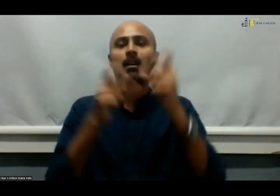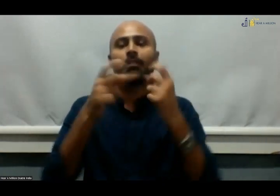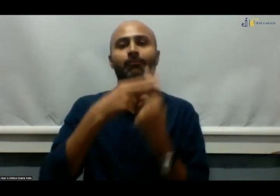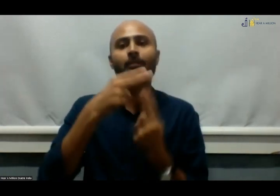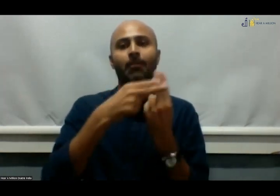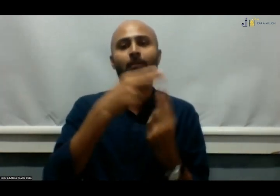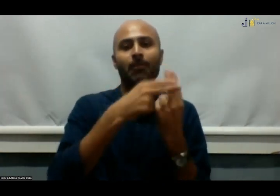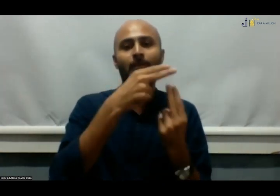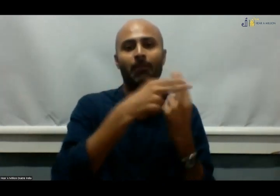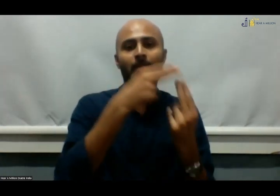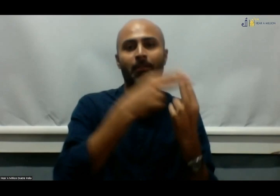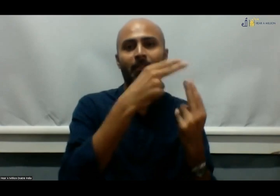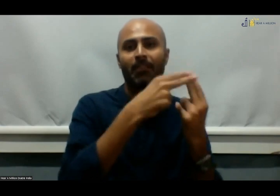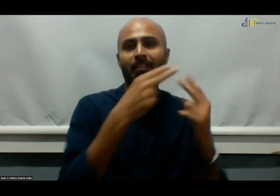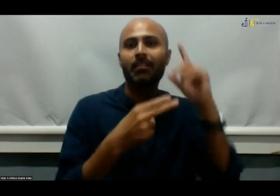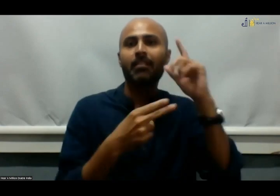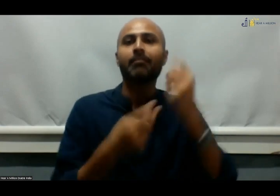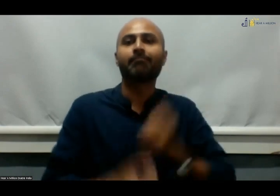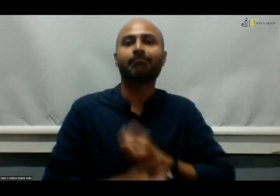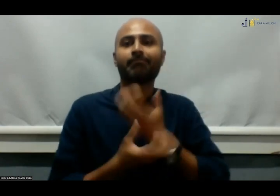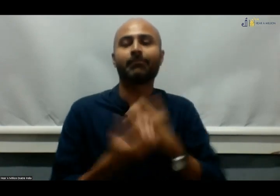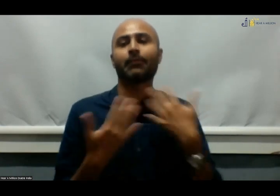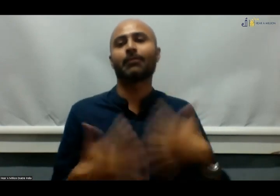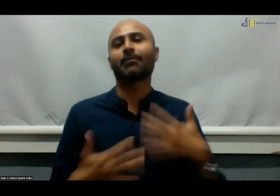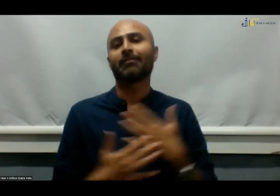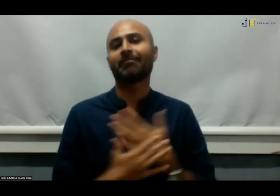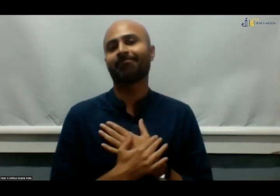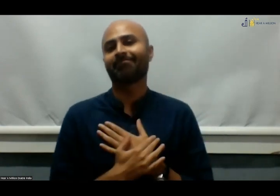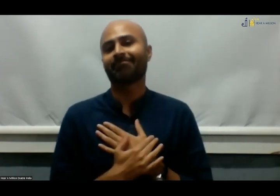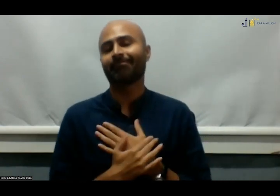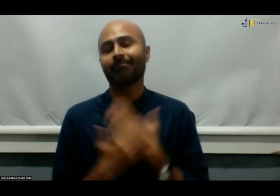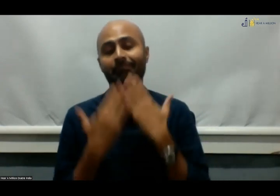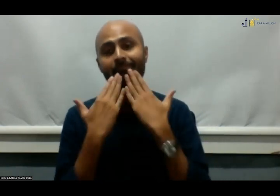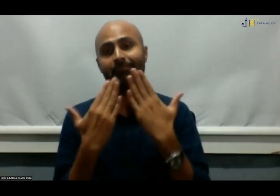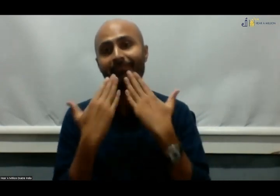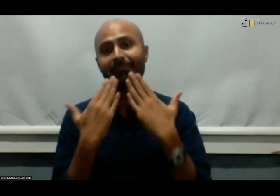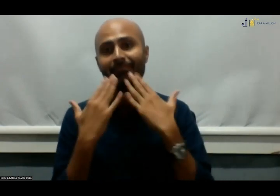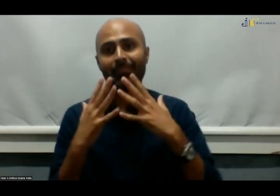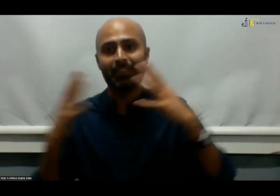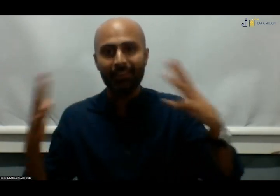Last thing I would want to say, that I thank all of you to sharing your